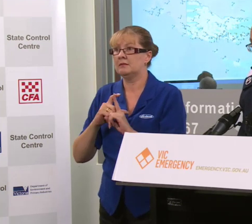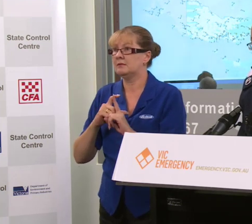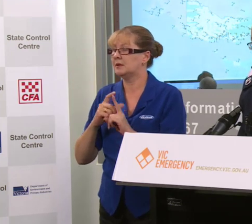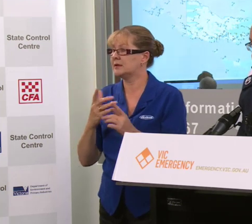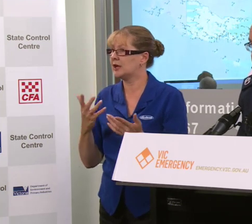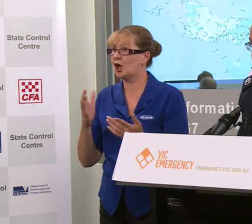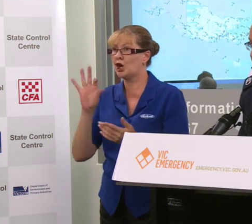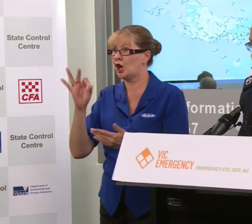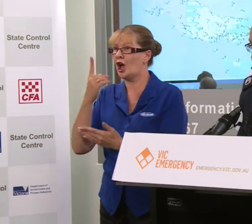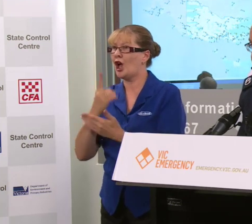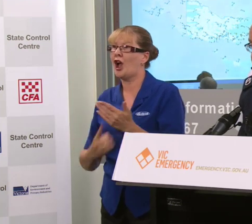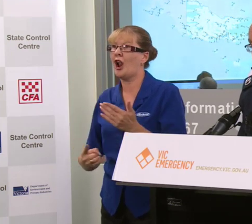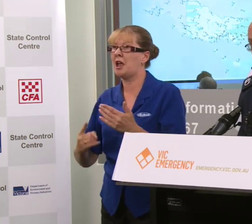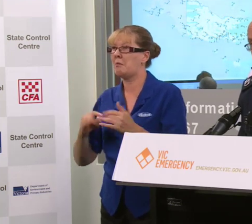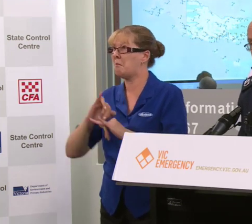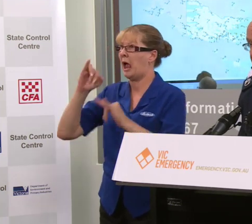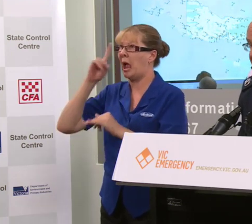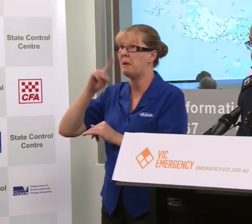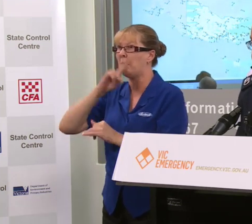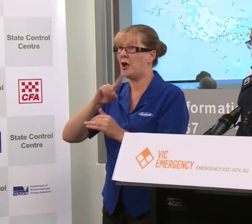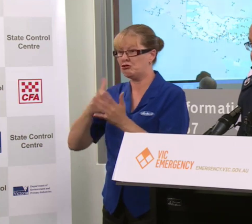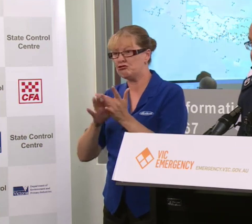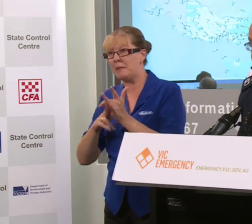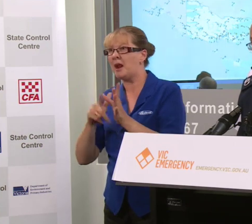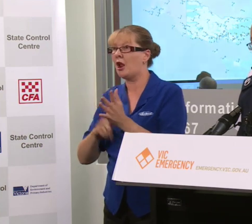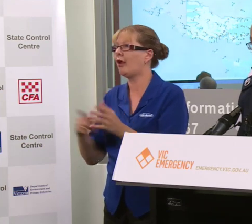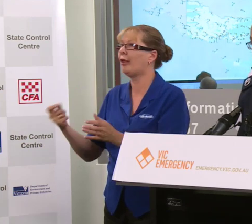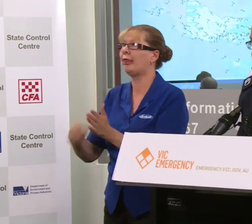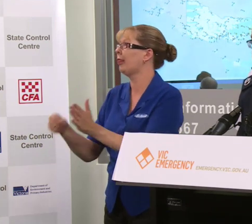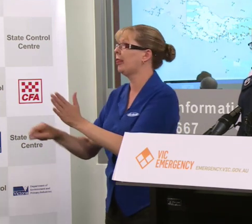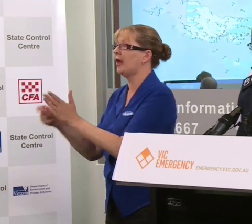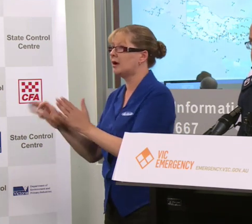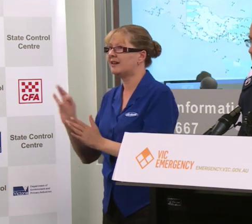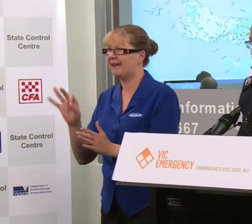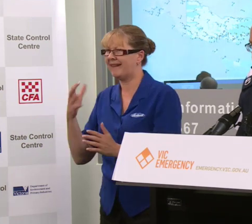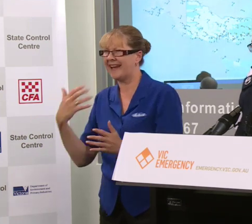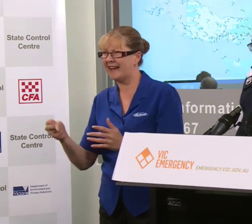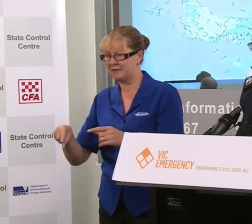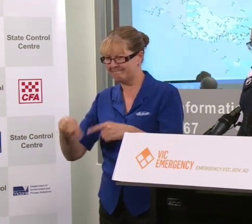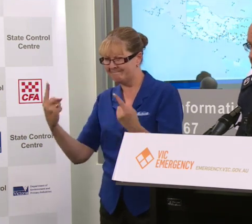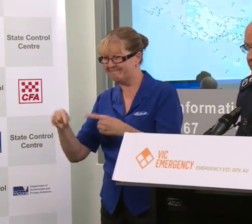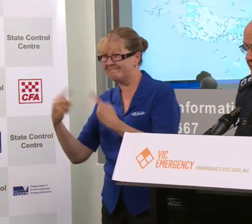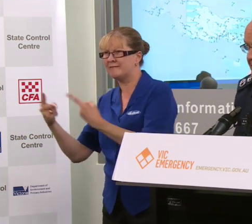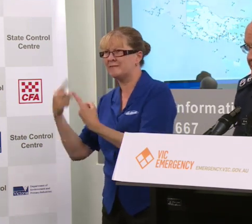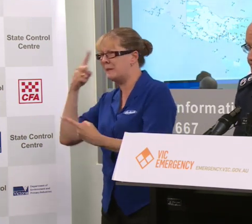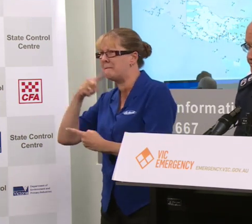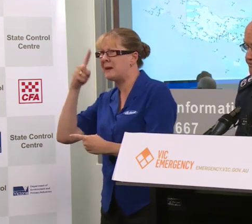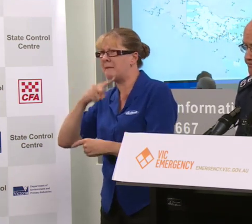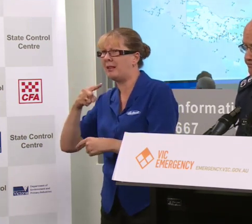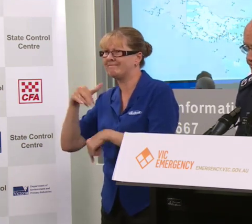about a criminal going around lighting a fire here, there and everywhere. It's a whole continuum of